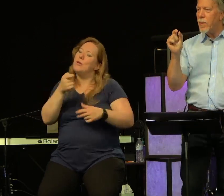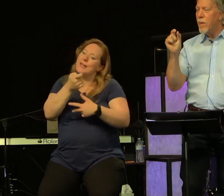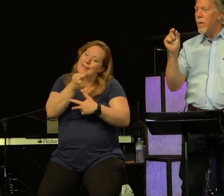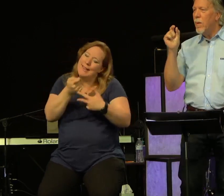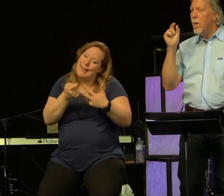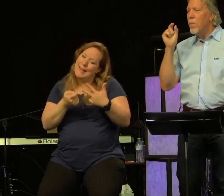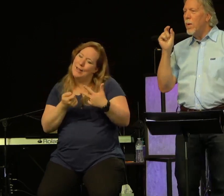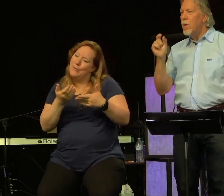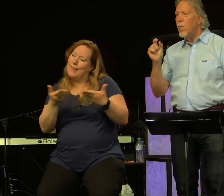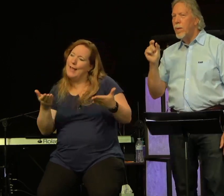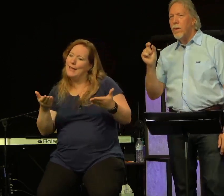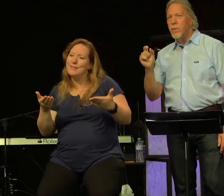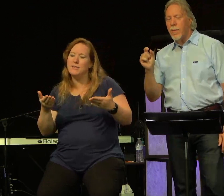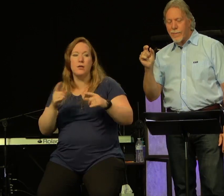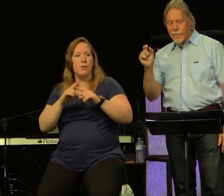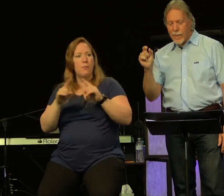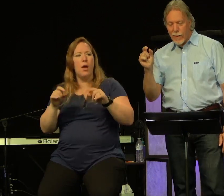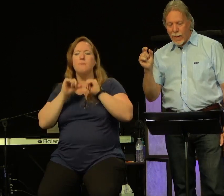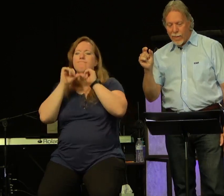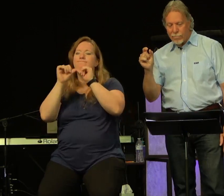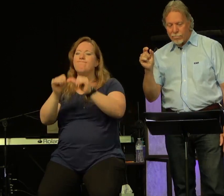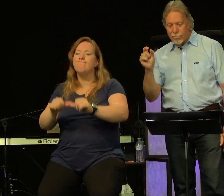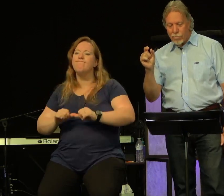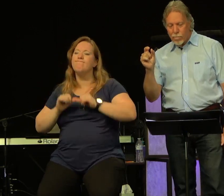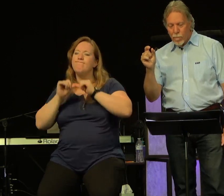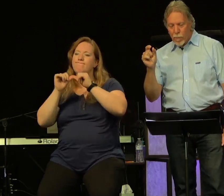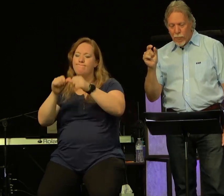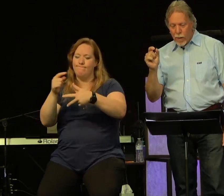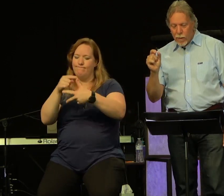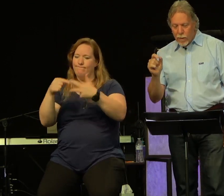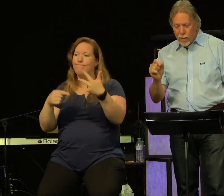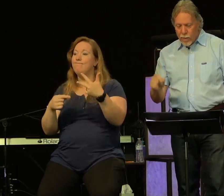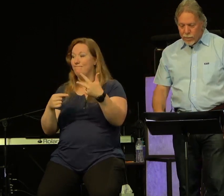things, but doing those consistently.